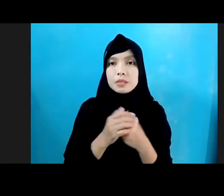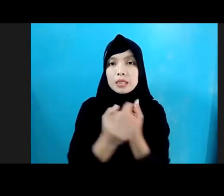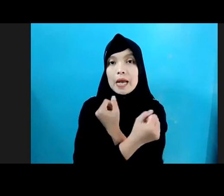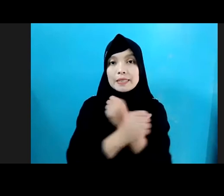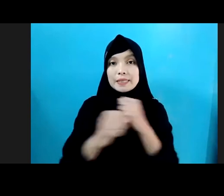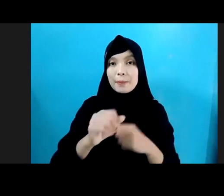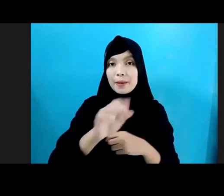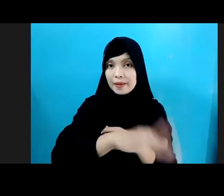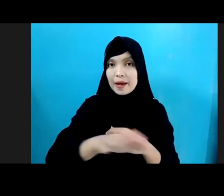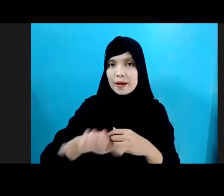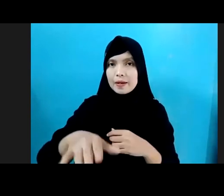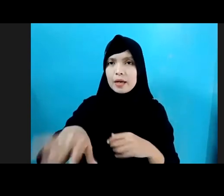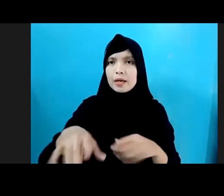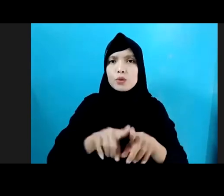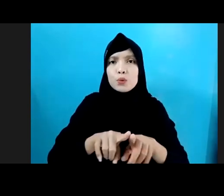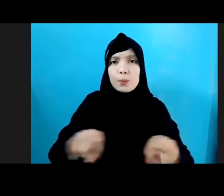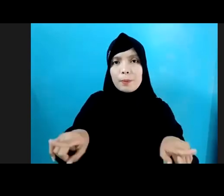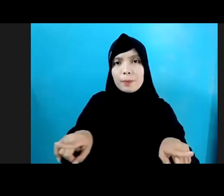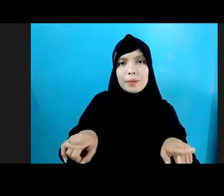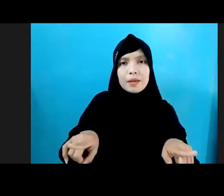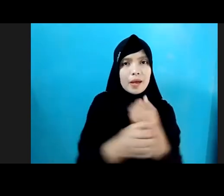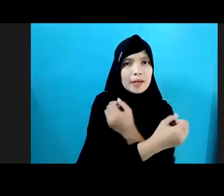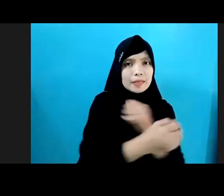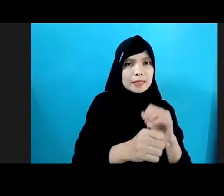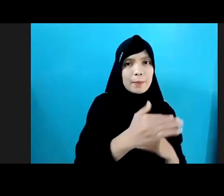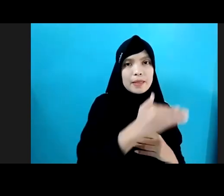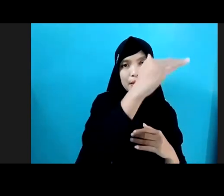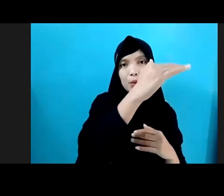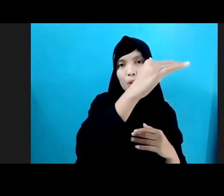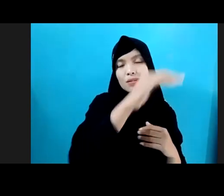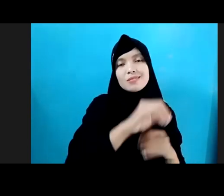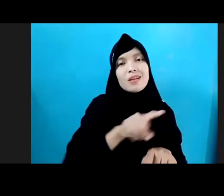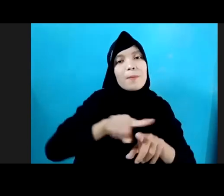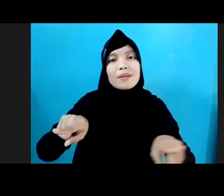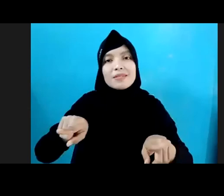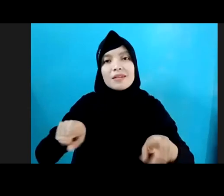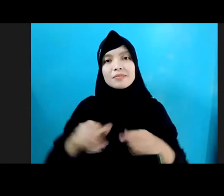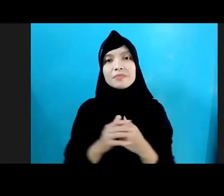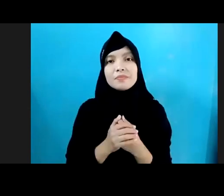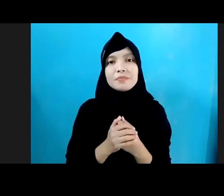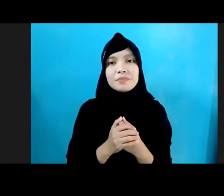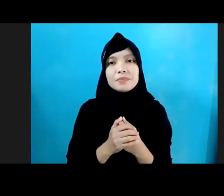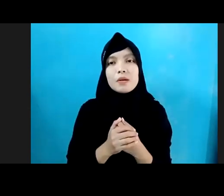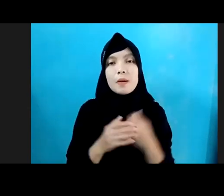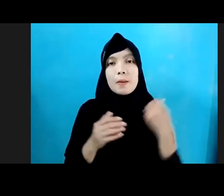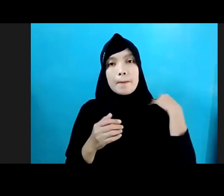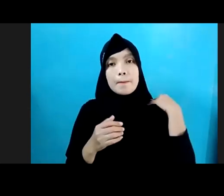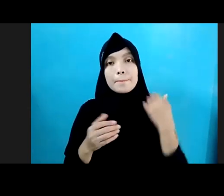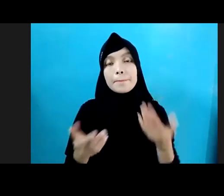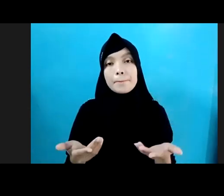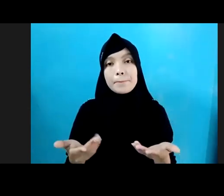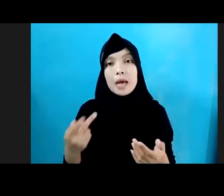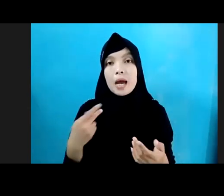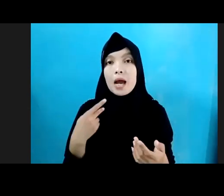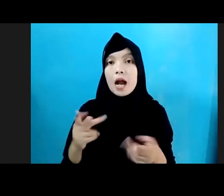Help Them Be Safe May Not Be What They're Concerned About At All Therefore